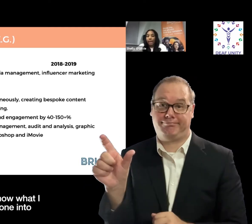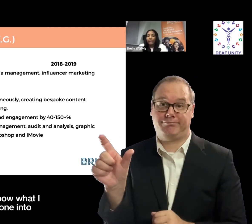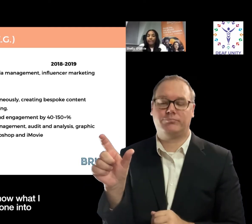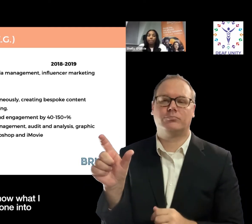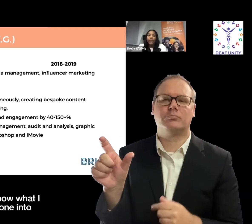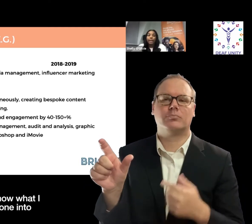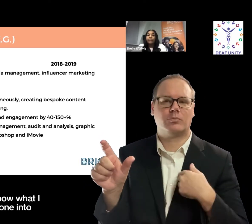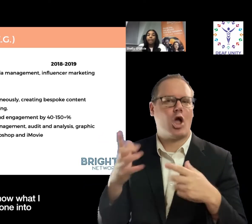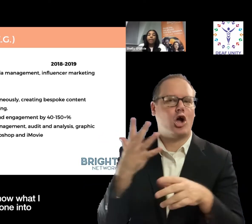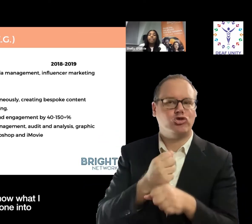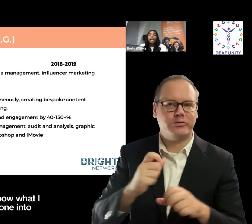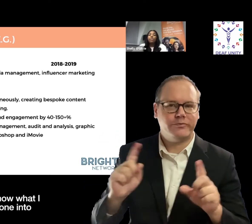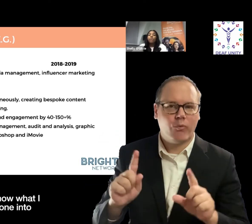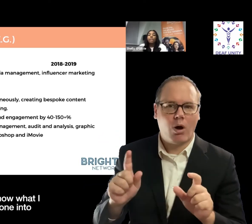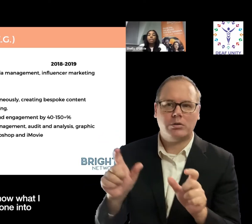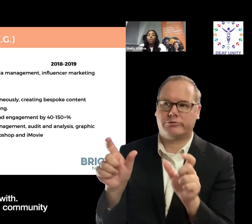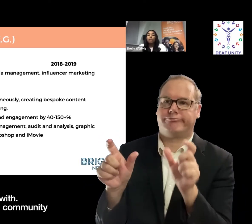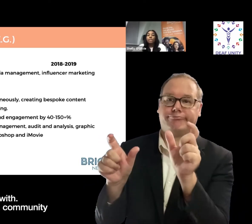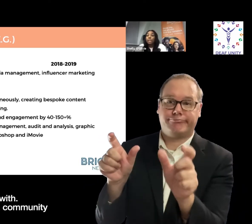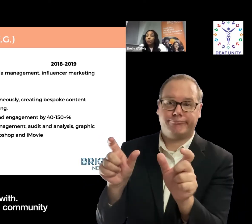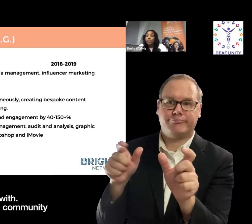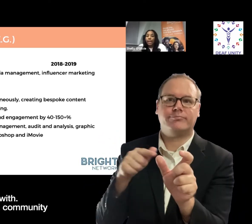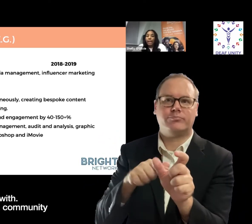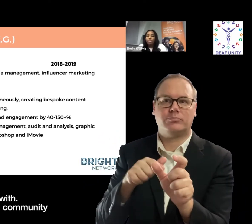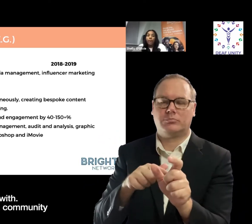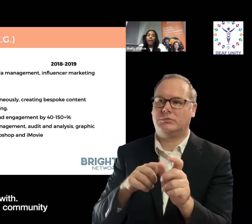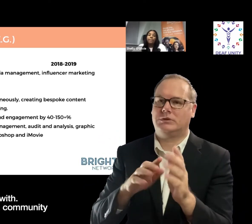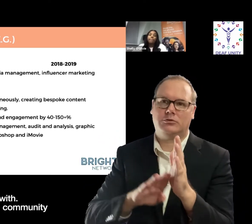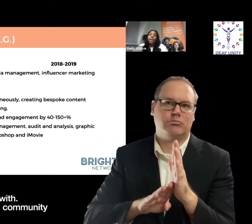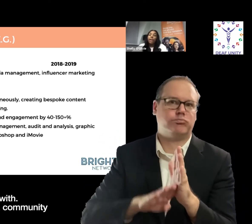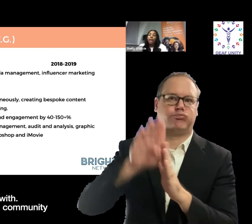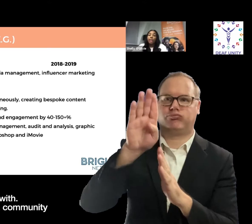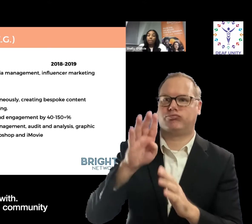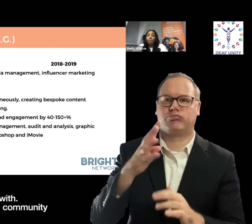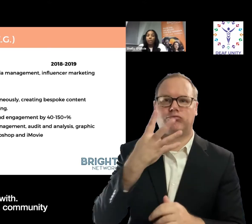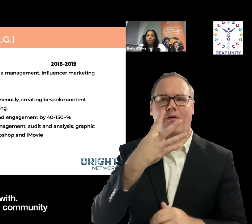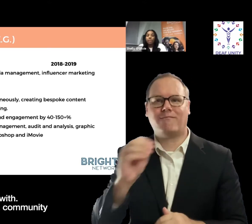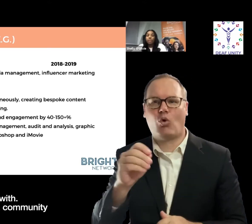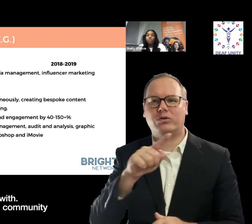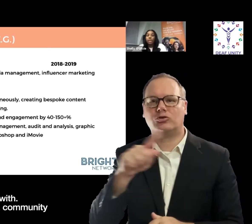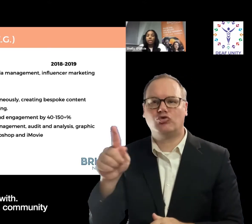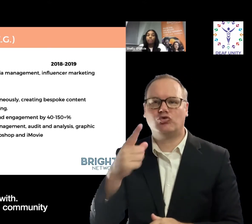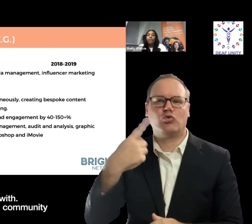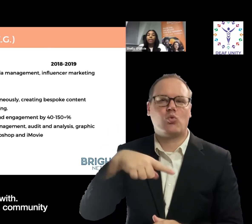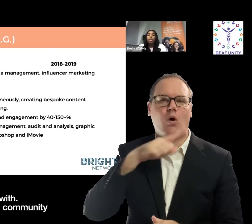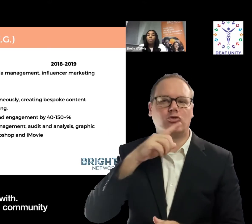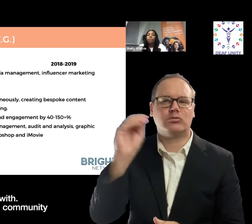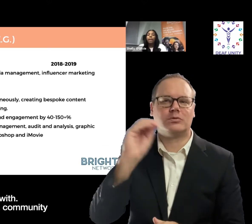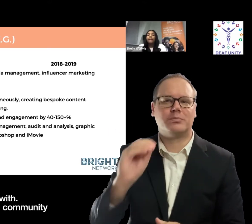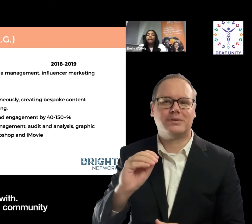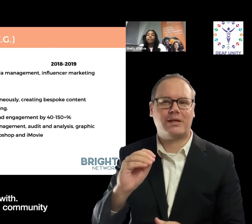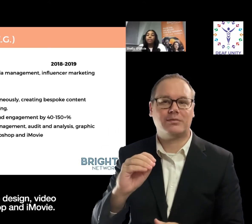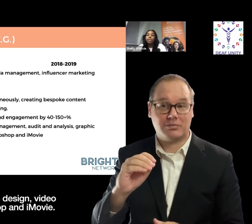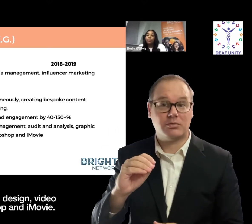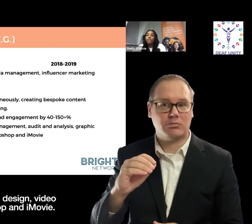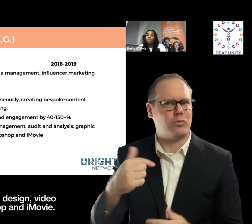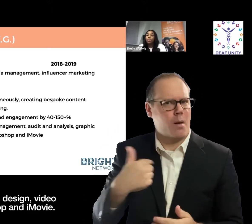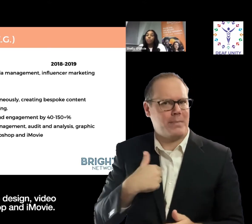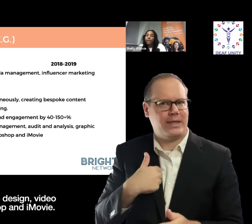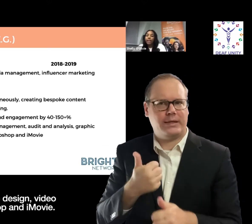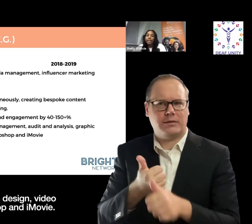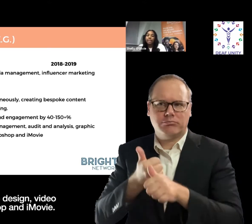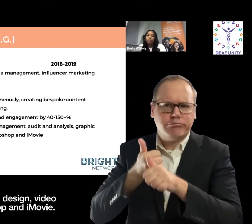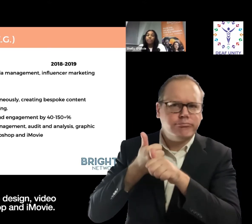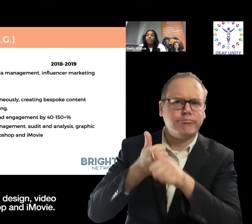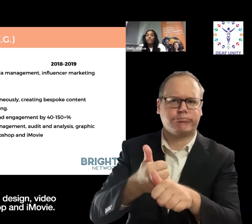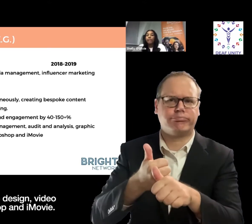had an impact. Then I've gone into the skills that I came away with. So strategic planning, copywriting, community management,